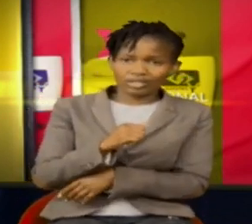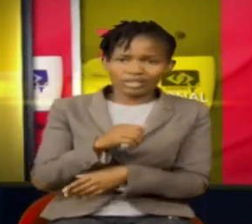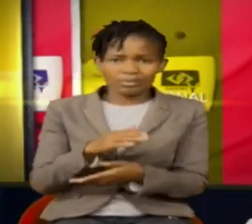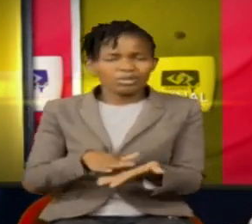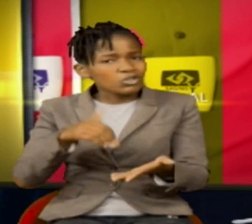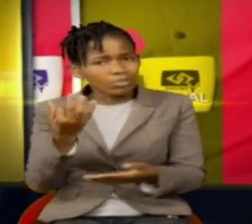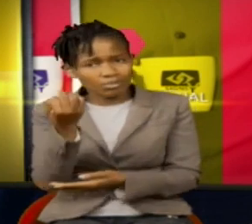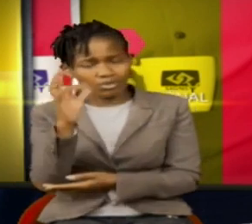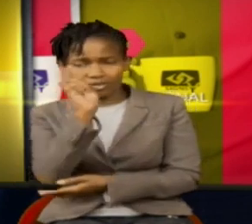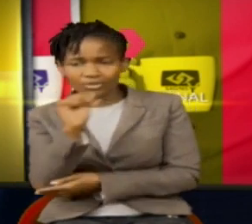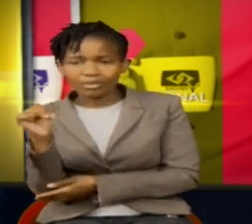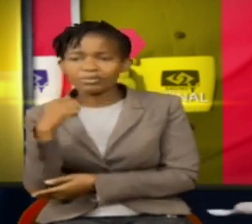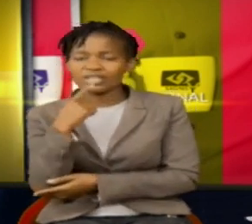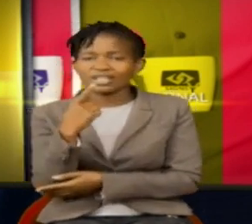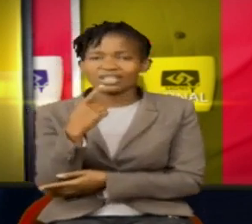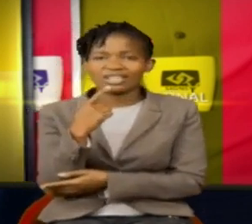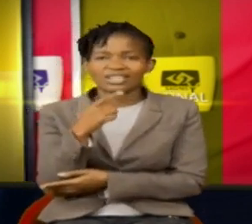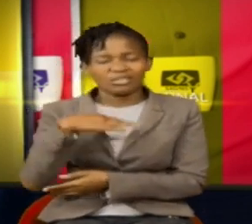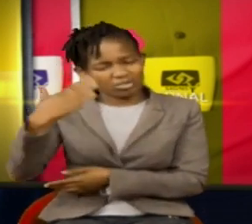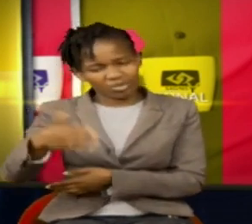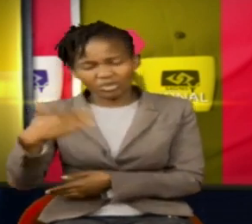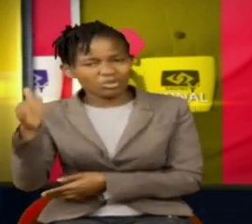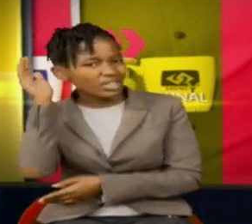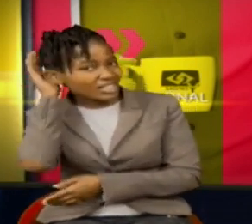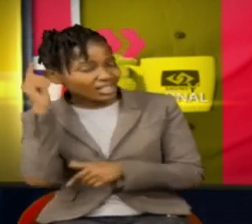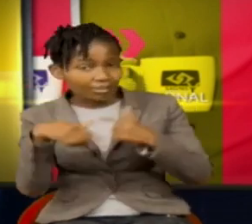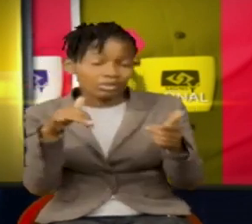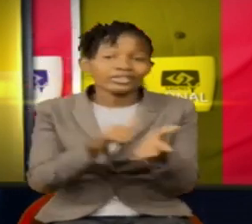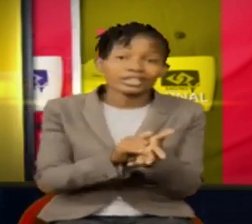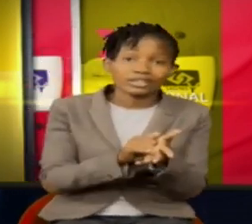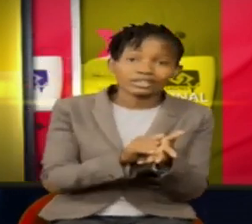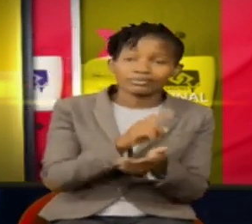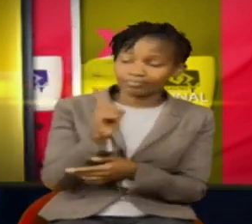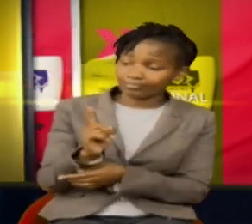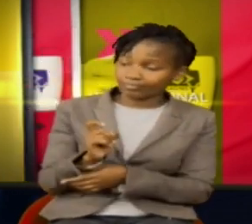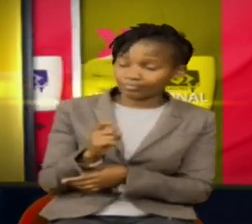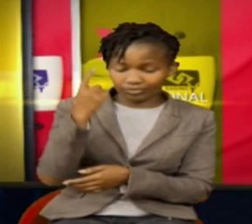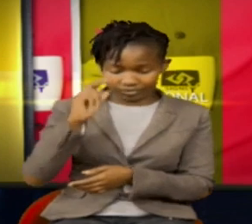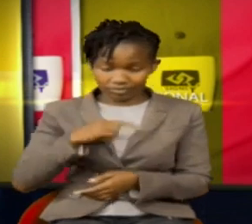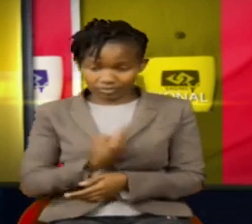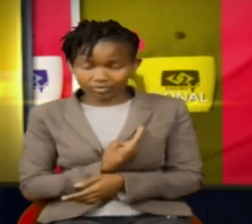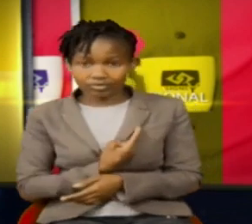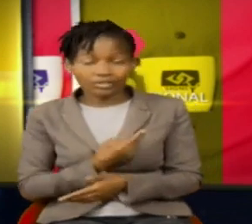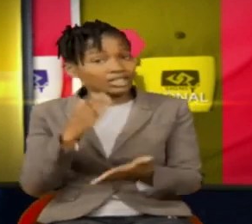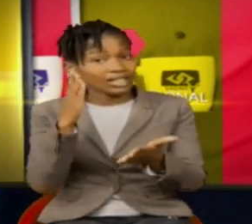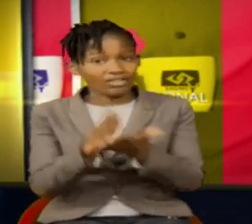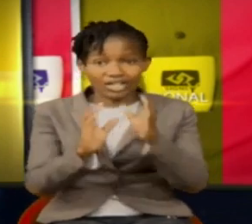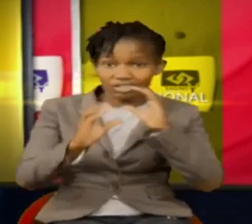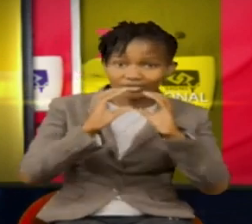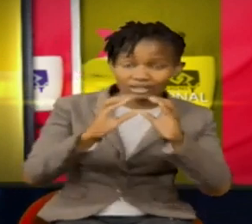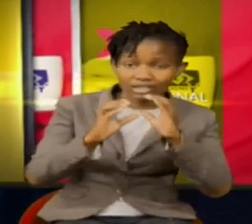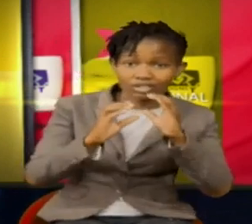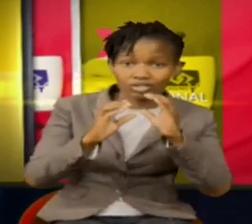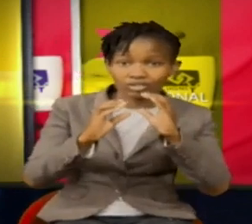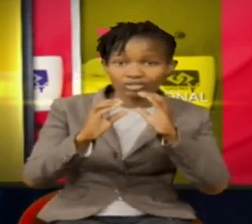hizi ni vitu za kawaida tumezoea kusikia. Kama contraceptives, nini kujisikia kuhusu contraceptives, yes. Yeah, I think for us it's just the real conversation, just like